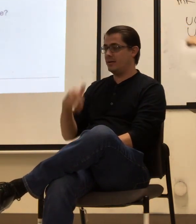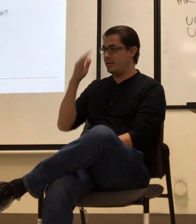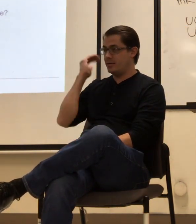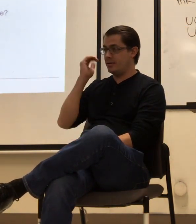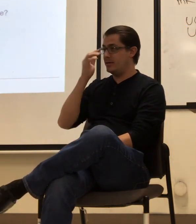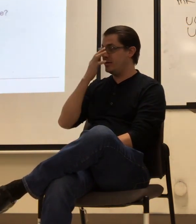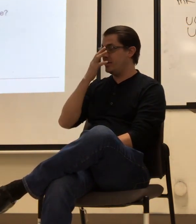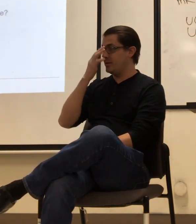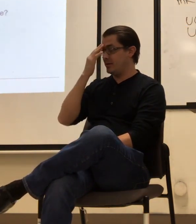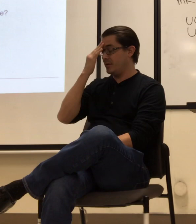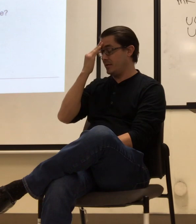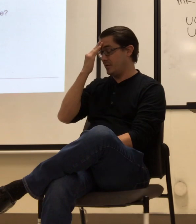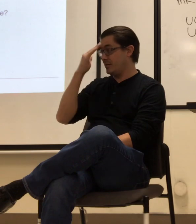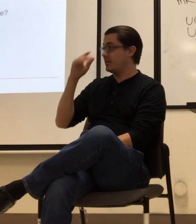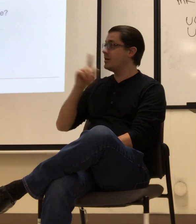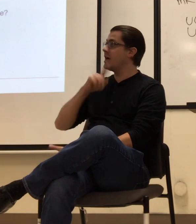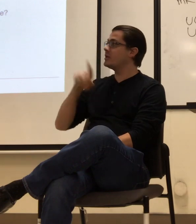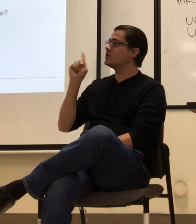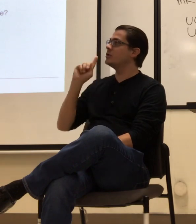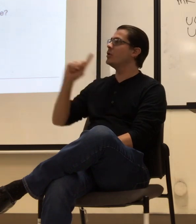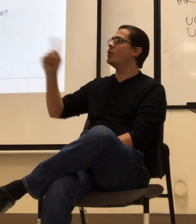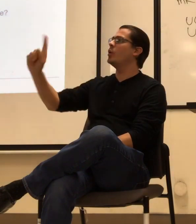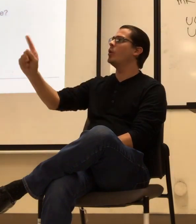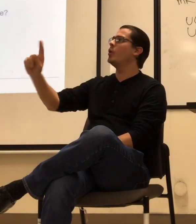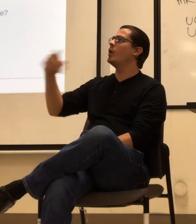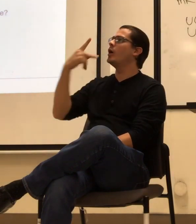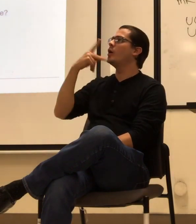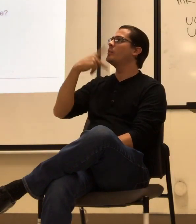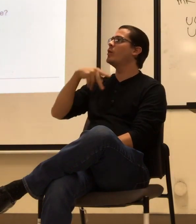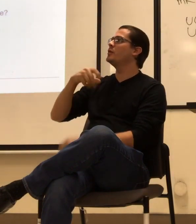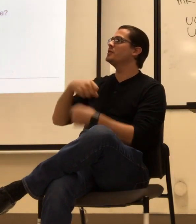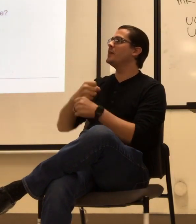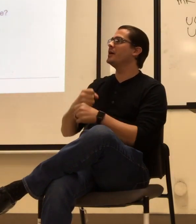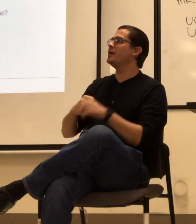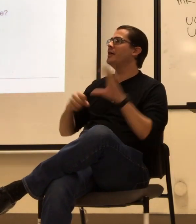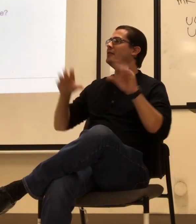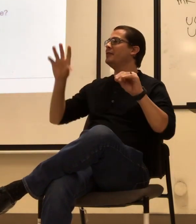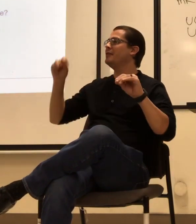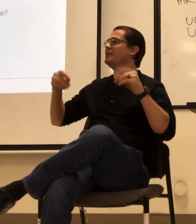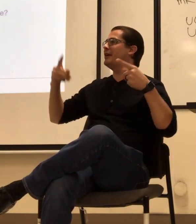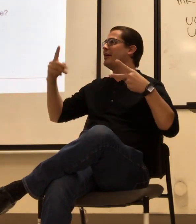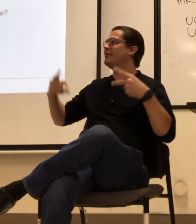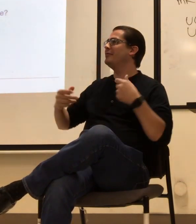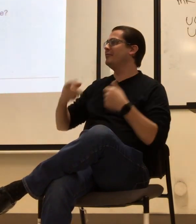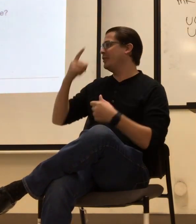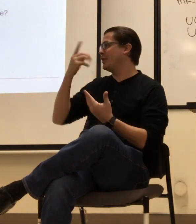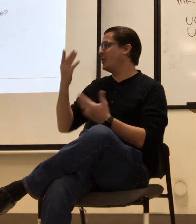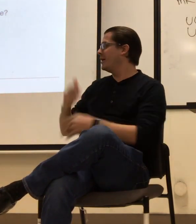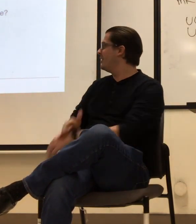Answer that question. Where are proteins made? You got a 50-50 shot. What do you think?